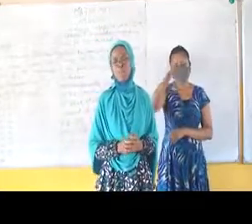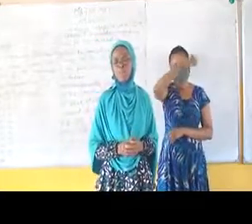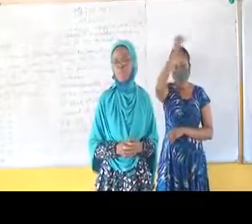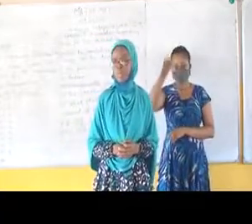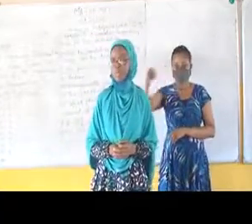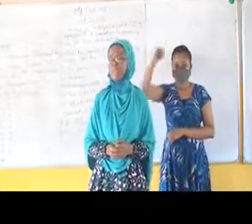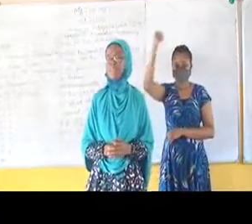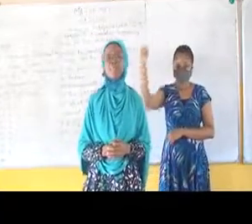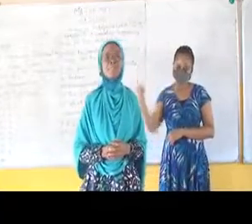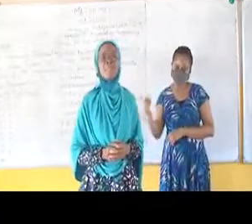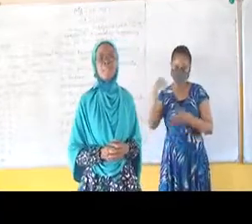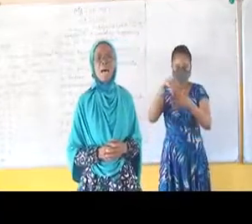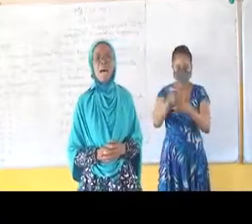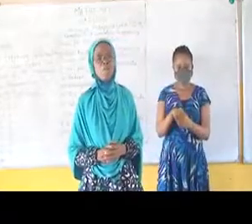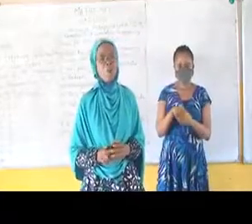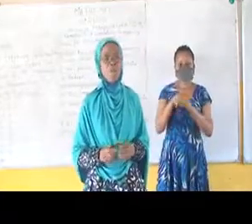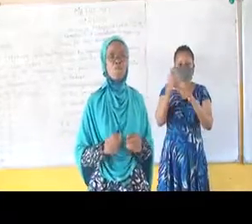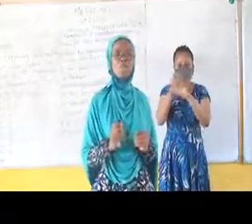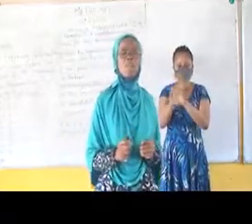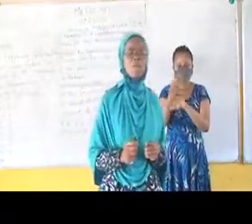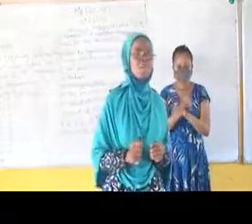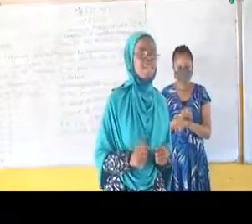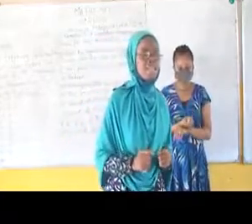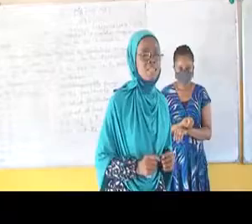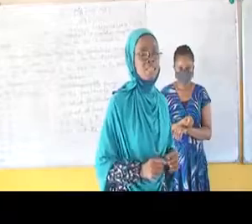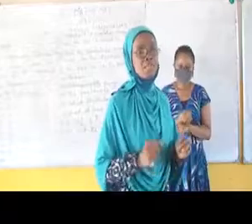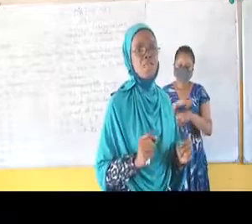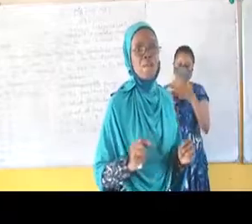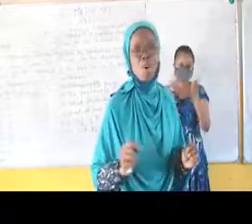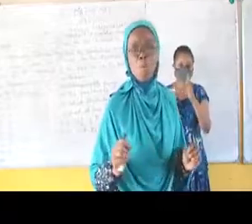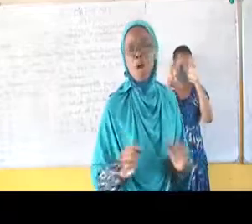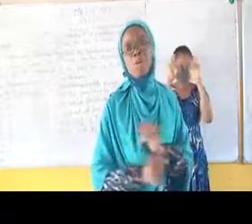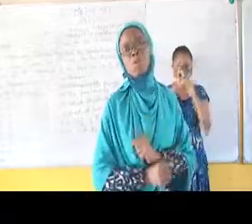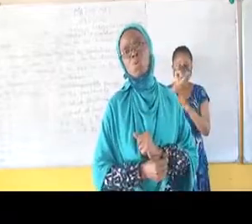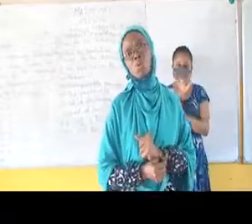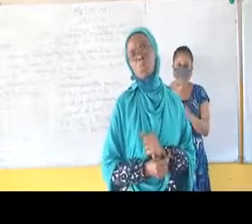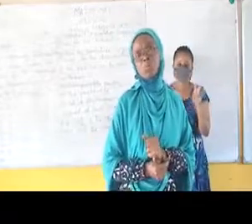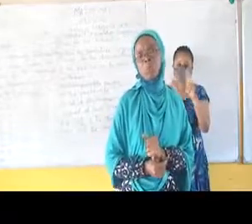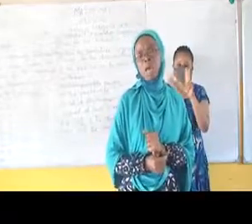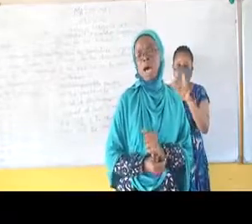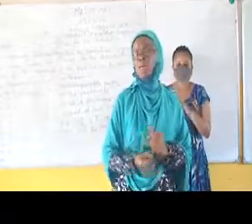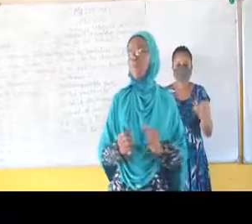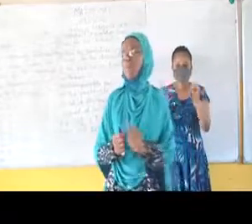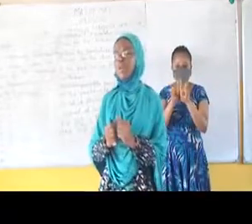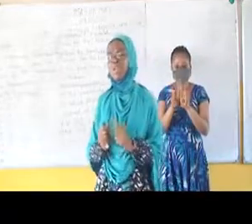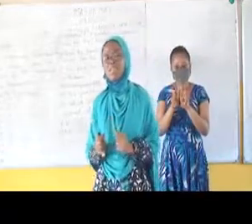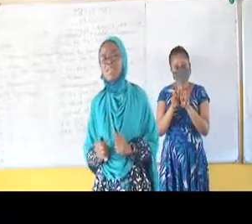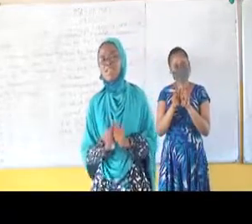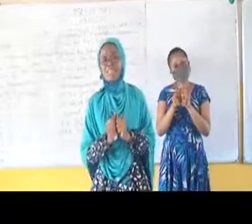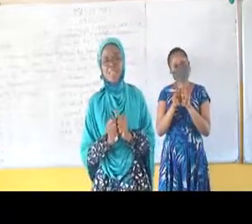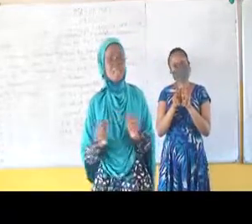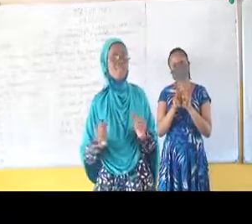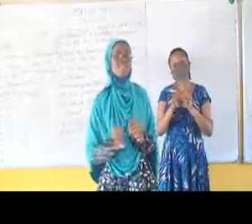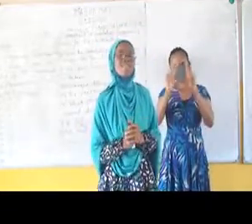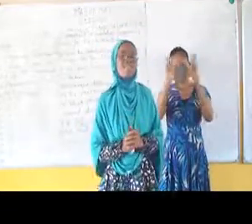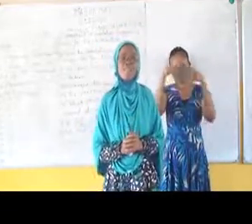important topic in mathematics. And we have been dealing with statistics right from primary school. And we'll be